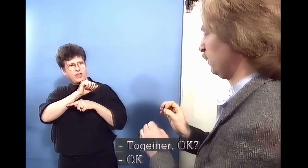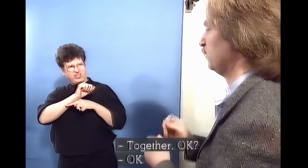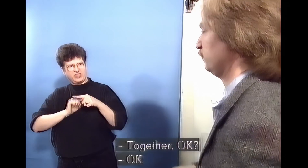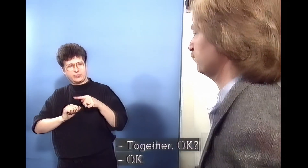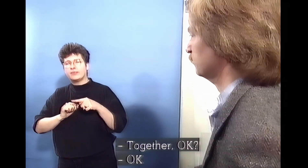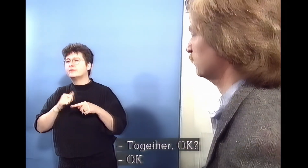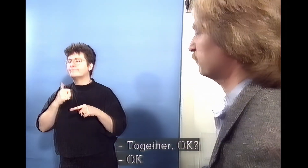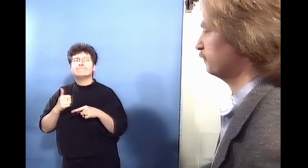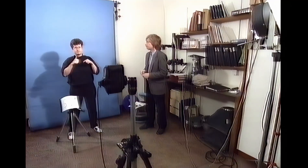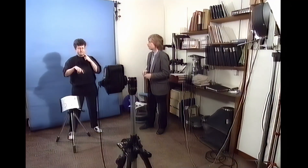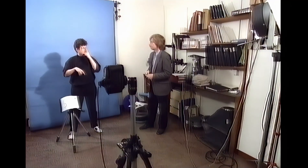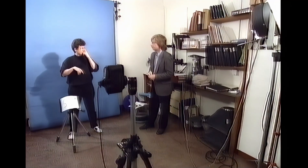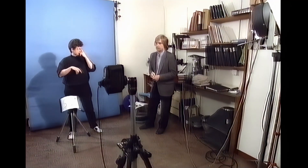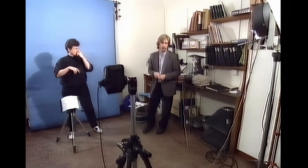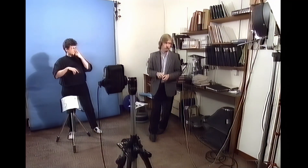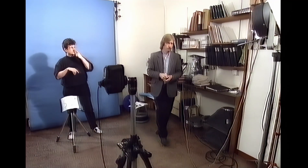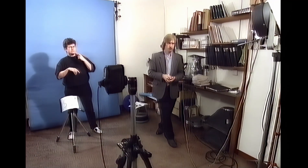Okay? Okay.